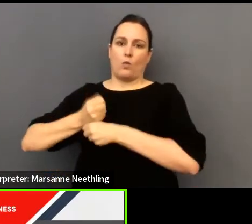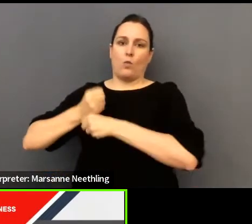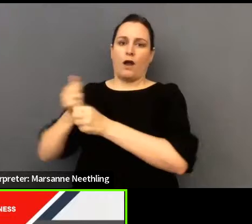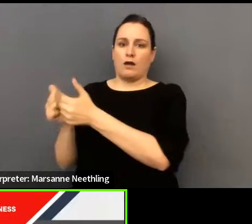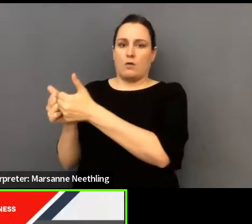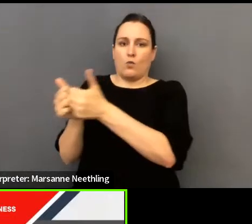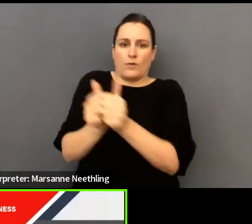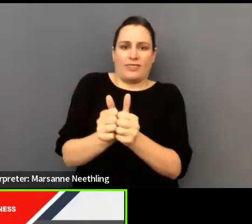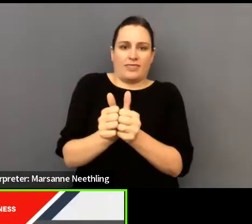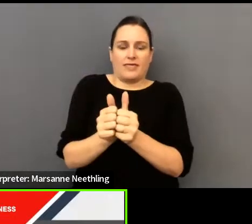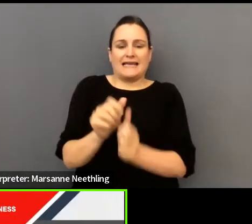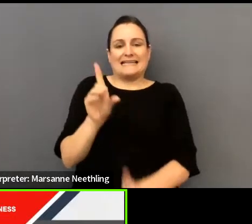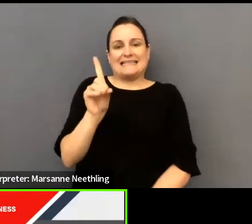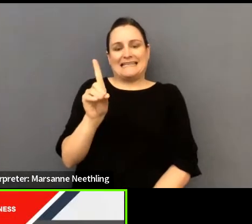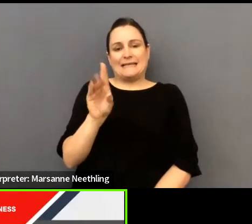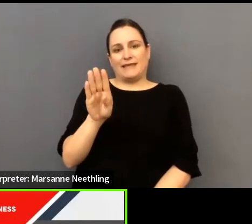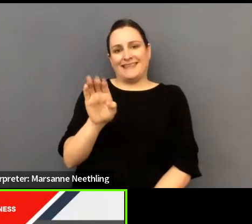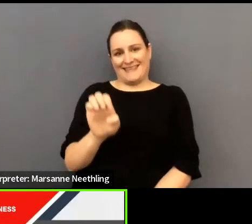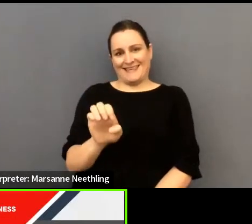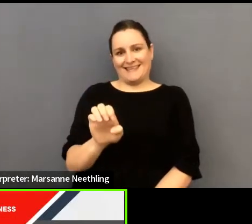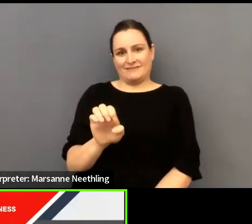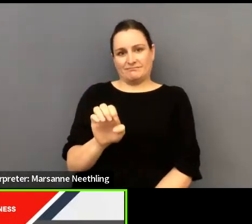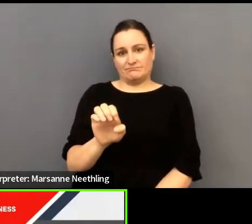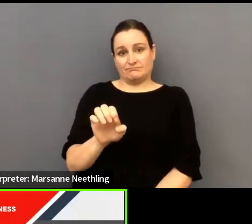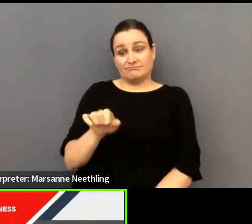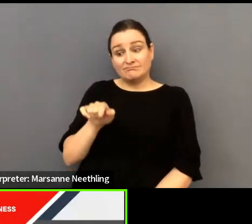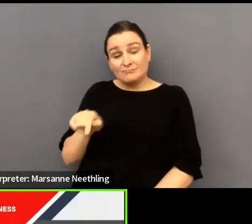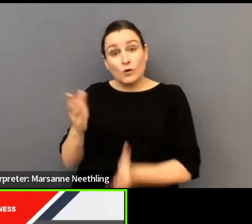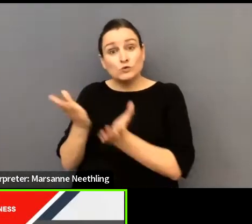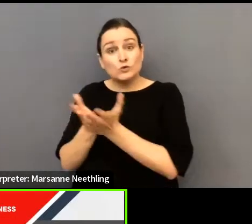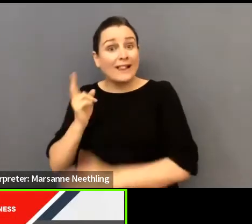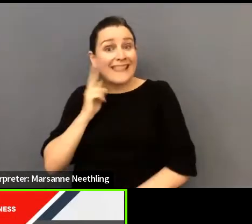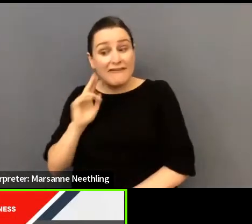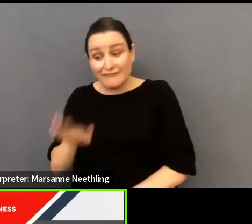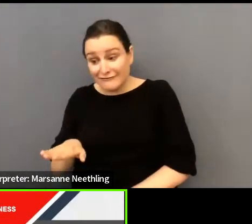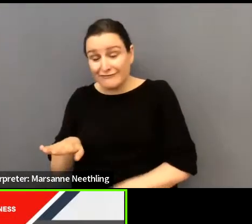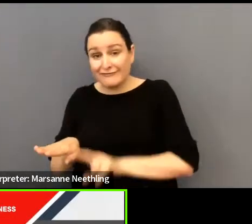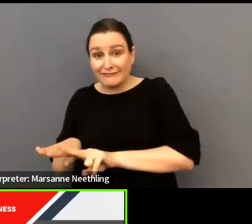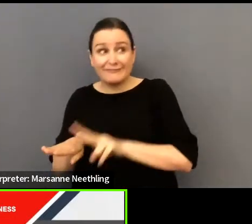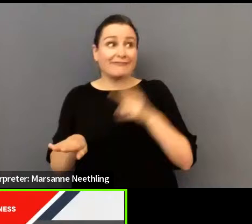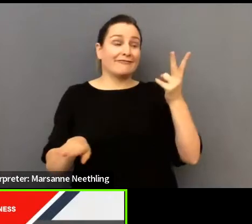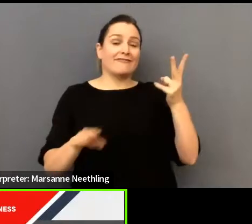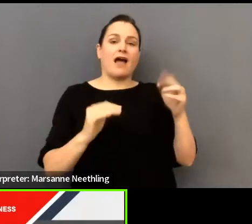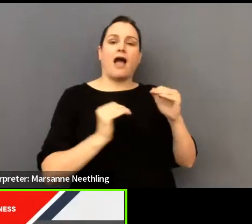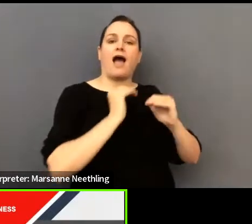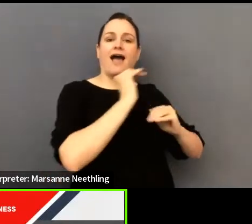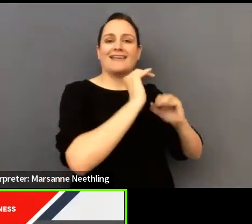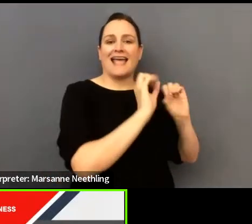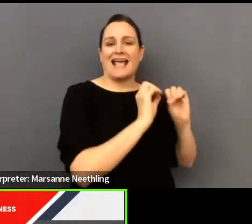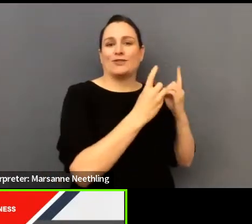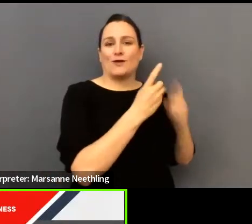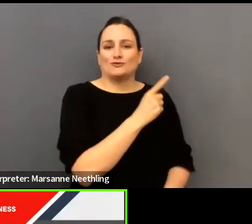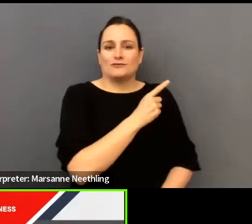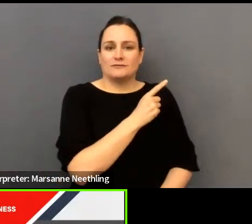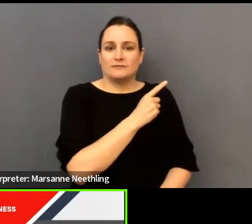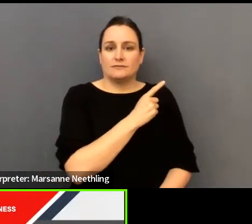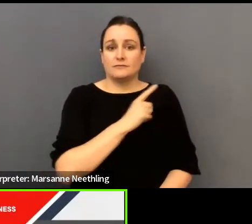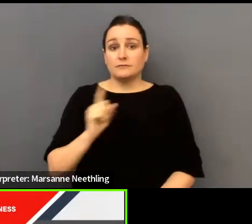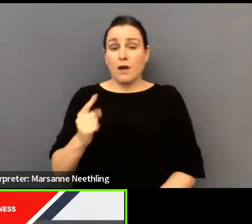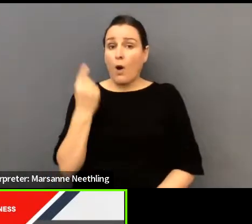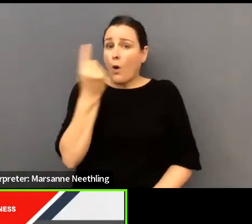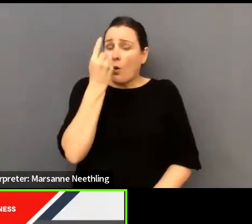transitioning of deaf learners to higher education, because it's not just about having the access, it's also about